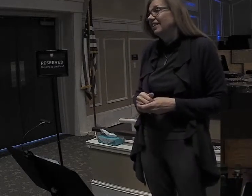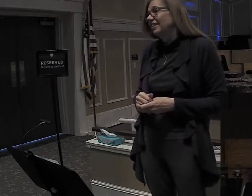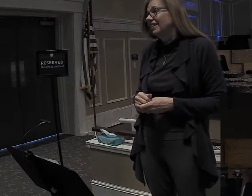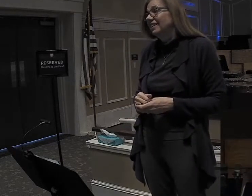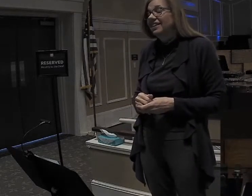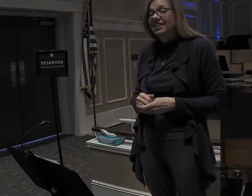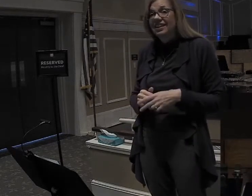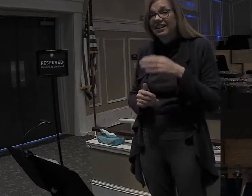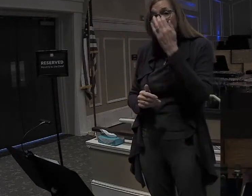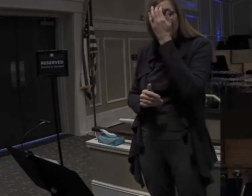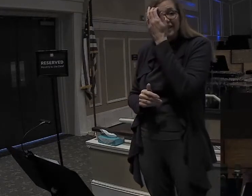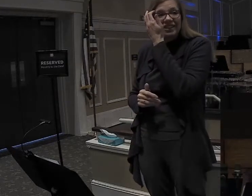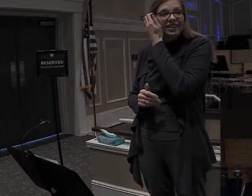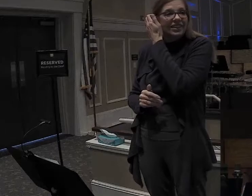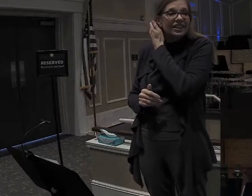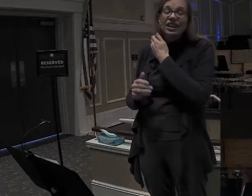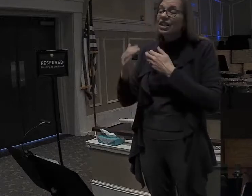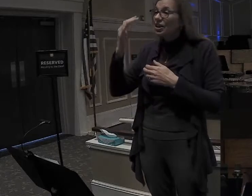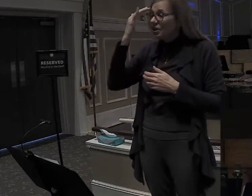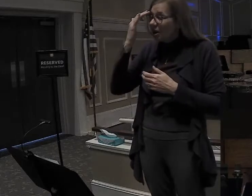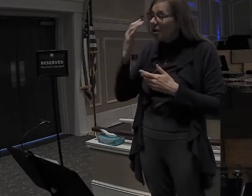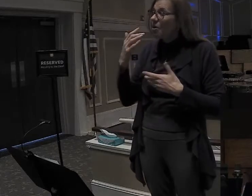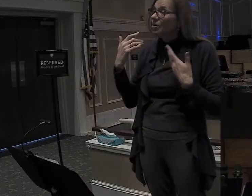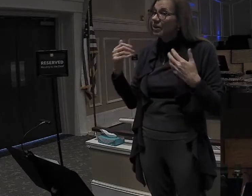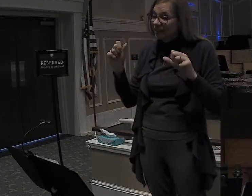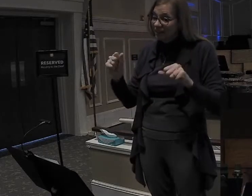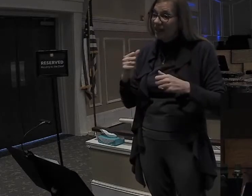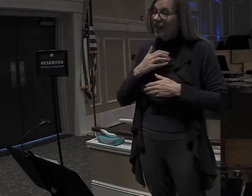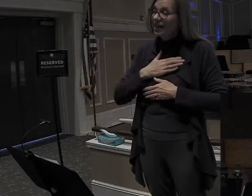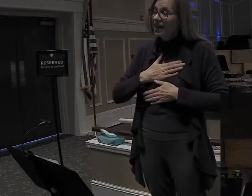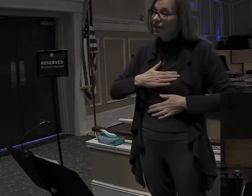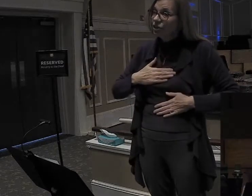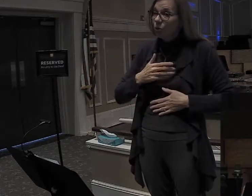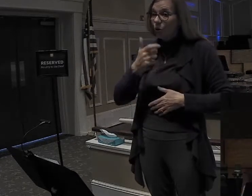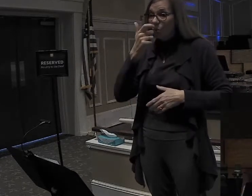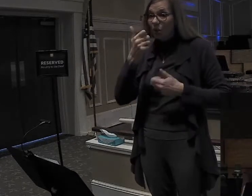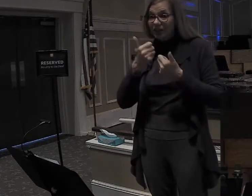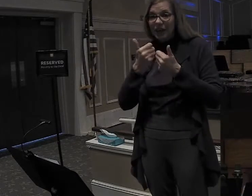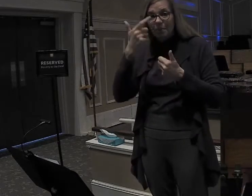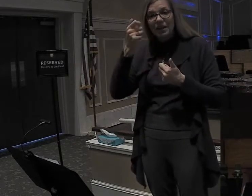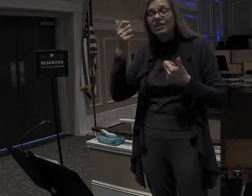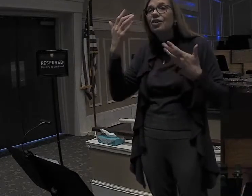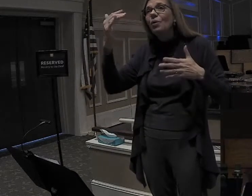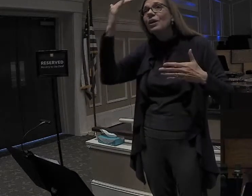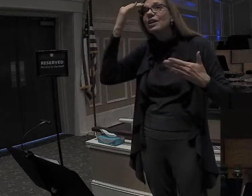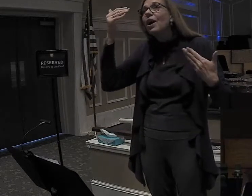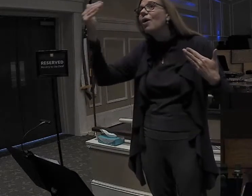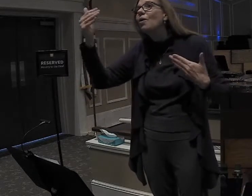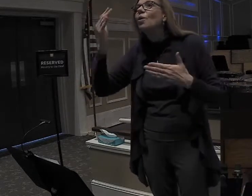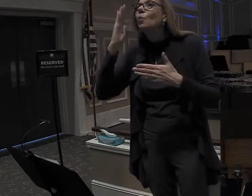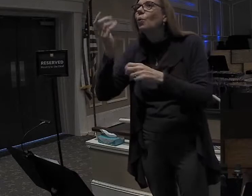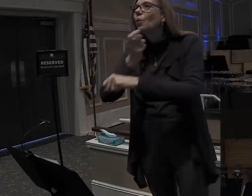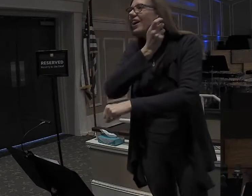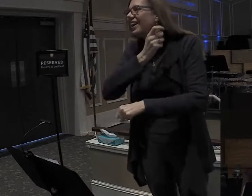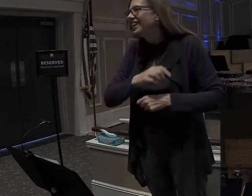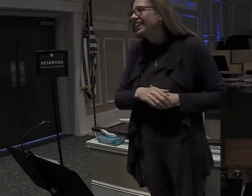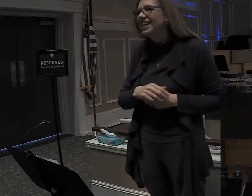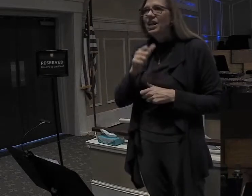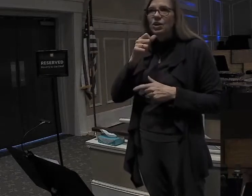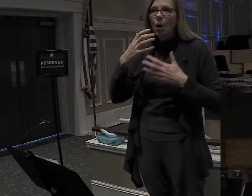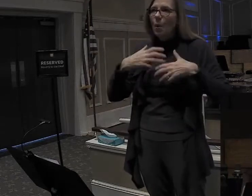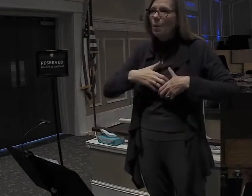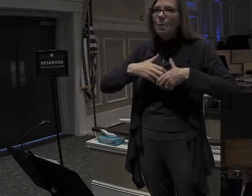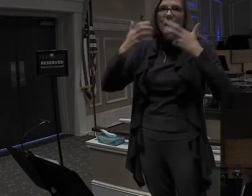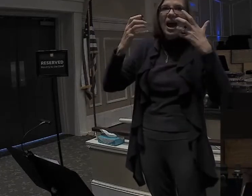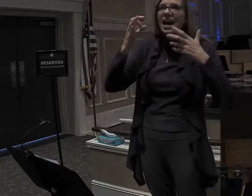He said, "You know how enjoyable it is to watch a game when you know you've already won? You don't get mad when